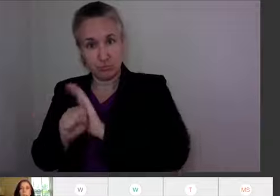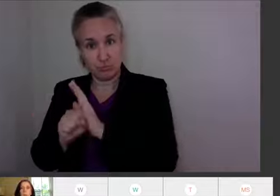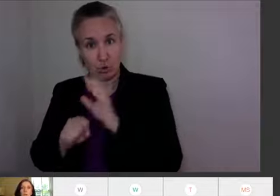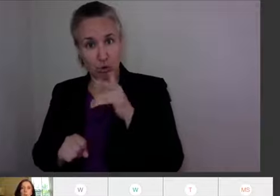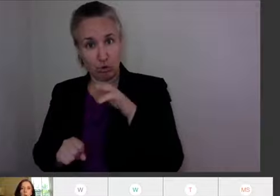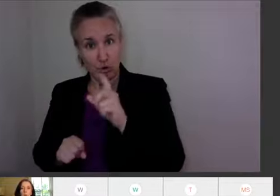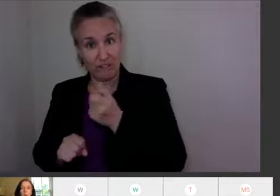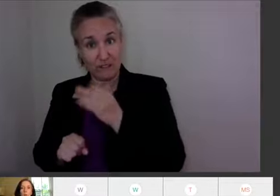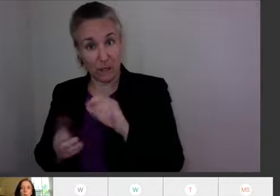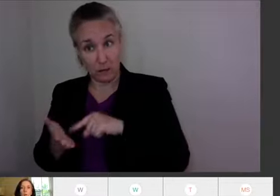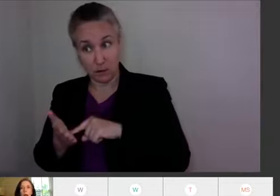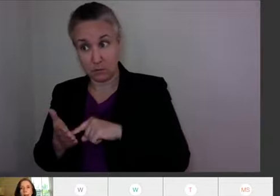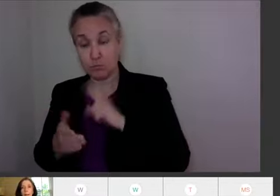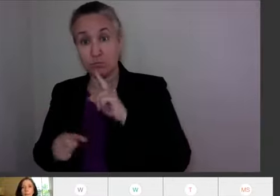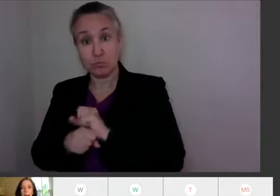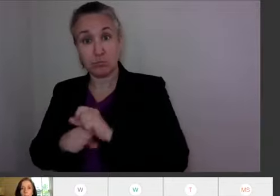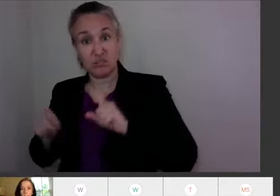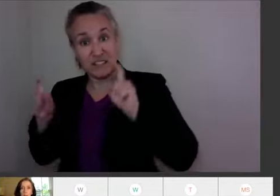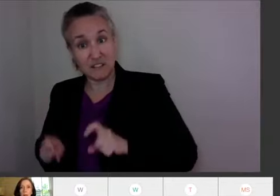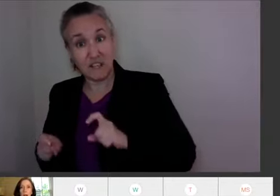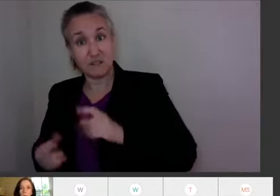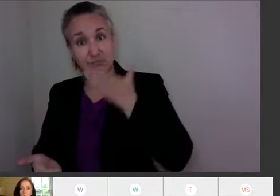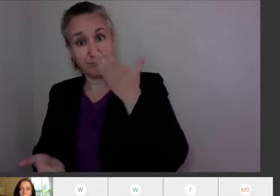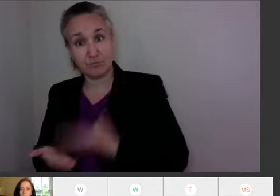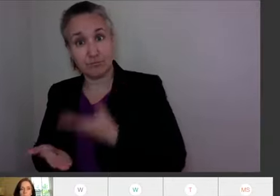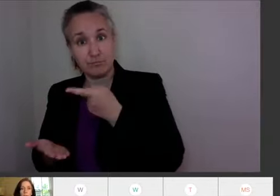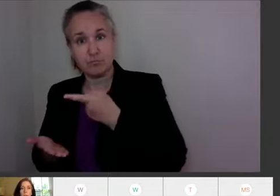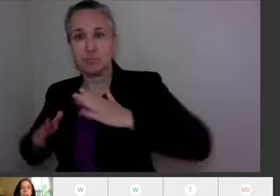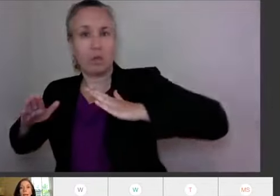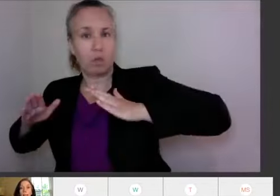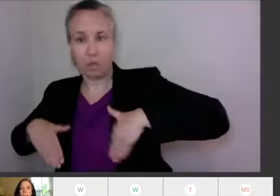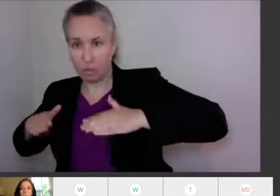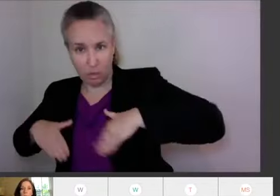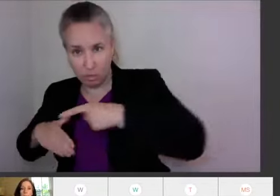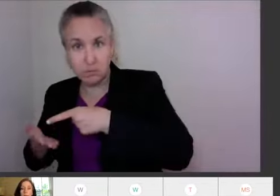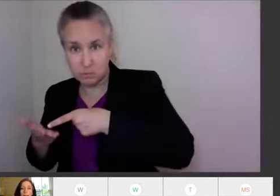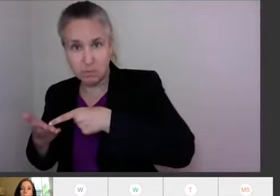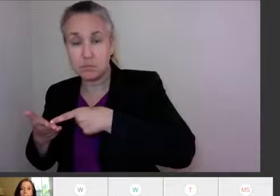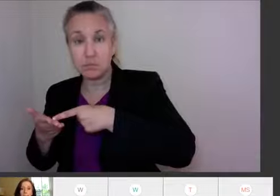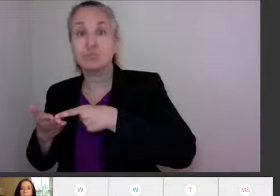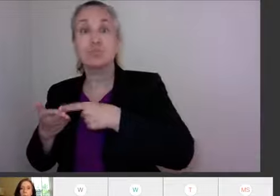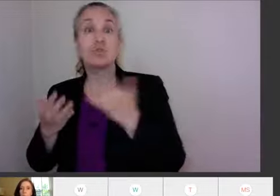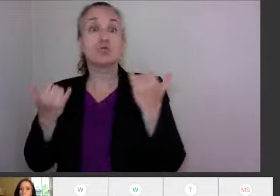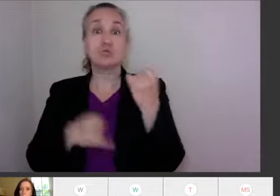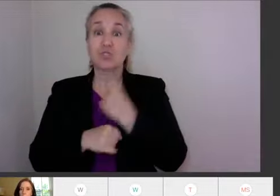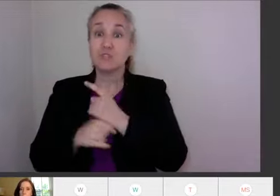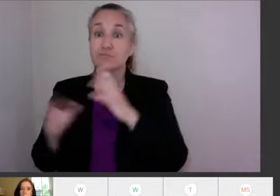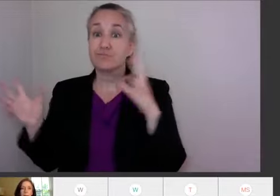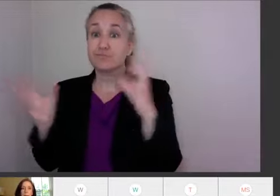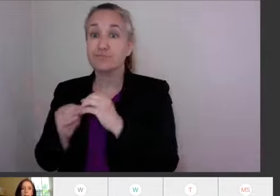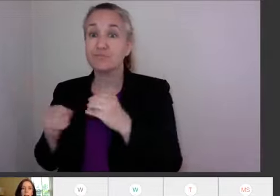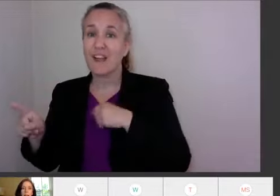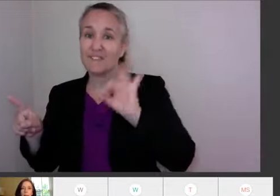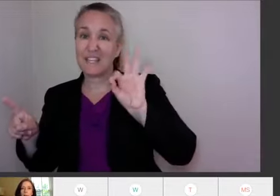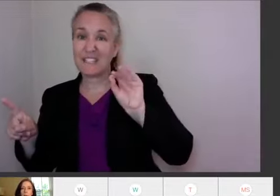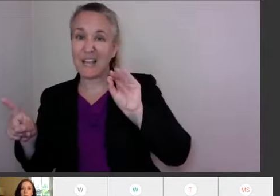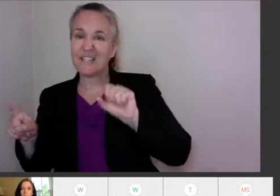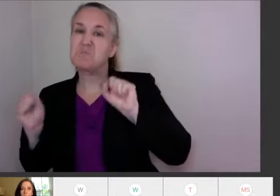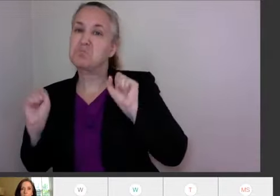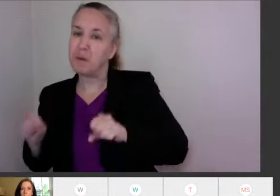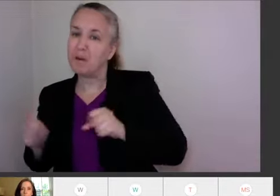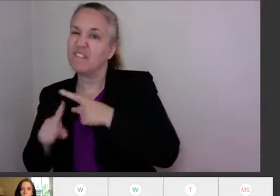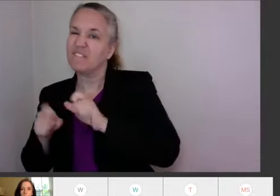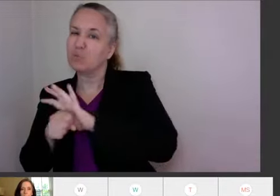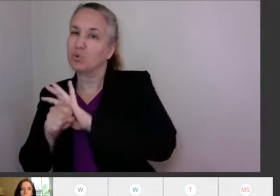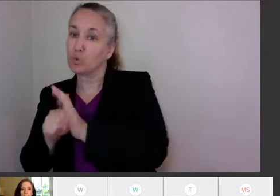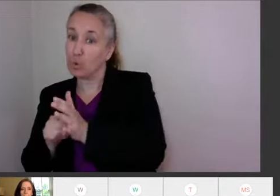certificate, but for whom we do not have laboratory confirmation. Today we have 90 probable deaths added to